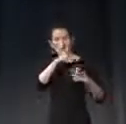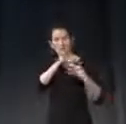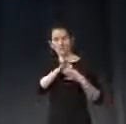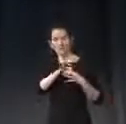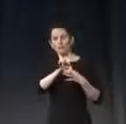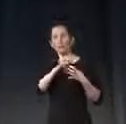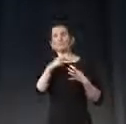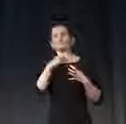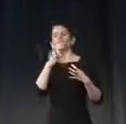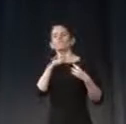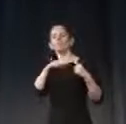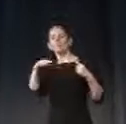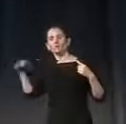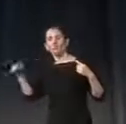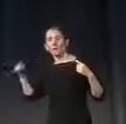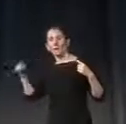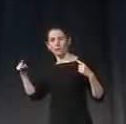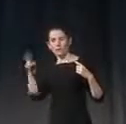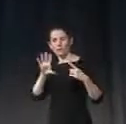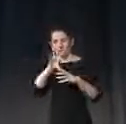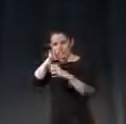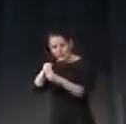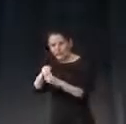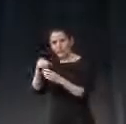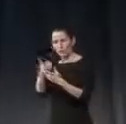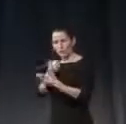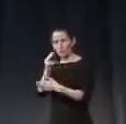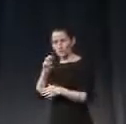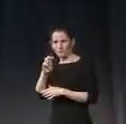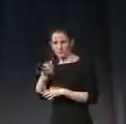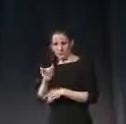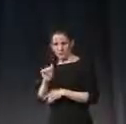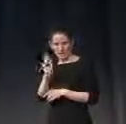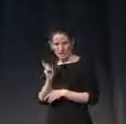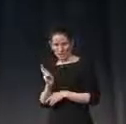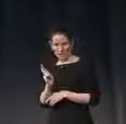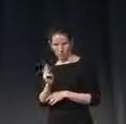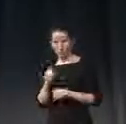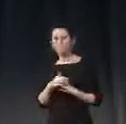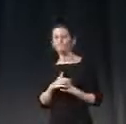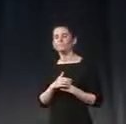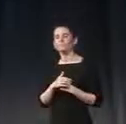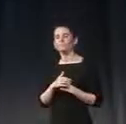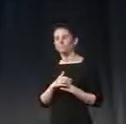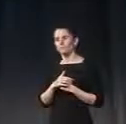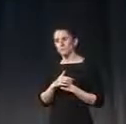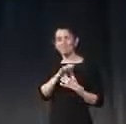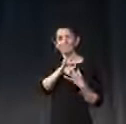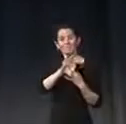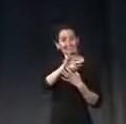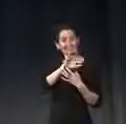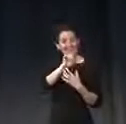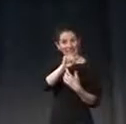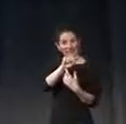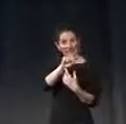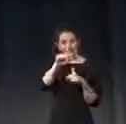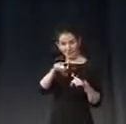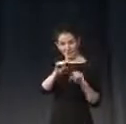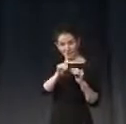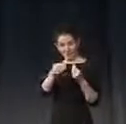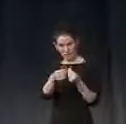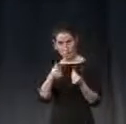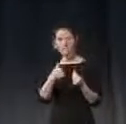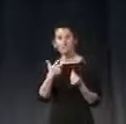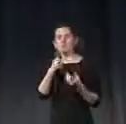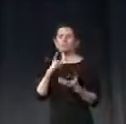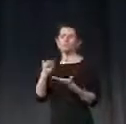new media history. And in the spirit of cast, I want to suggest that modulation is not merely a loan word from